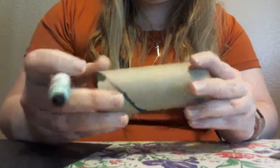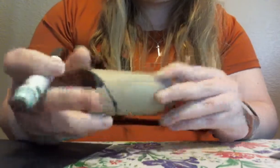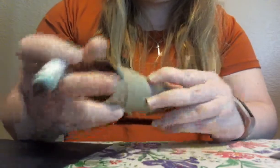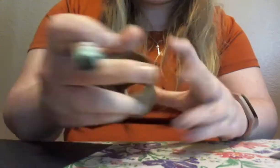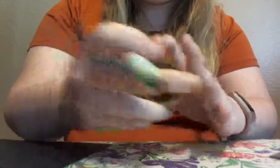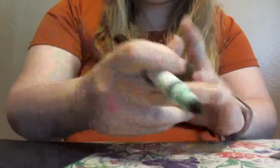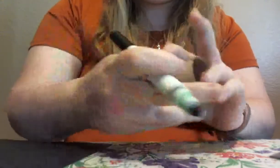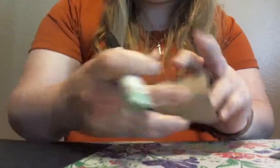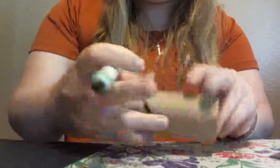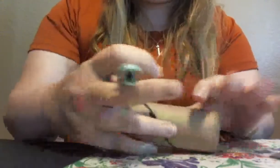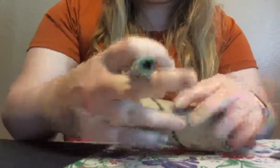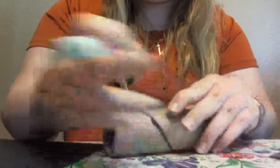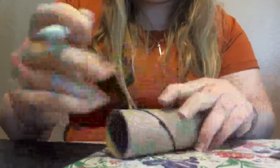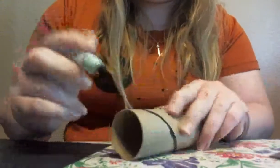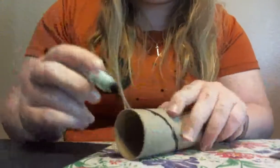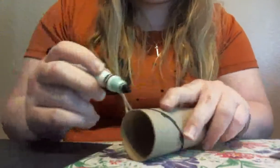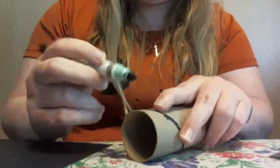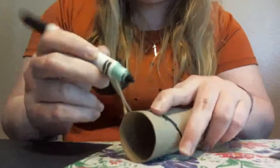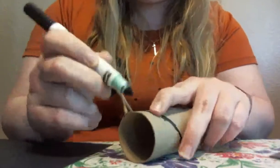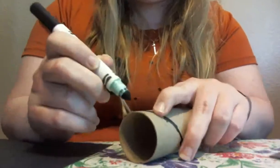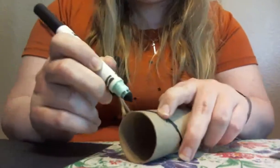Oh, I'm going to start from this side.